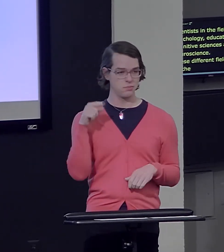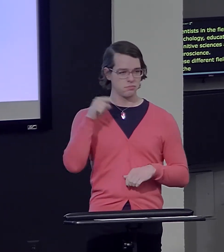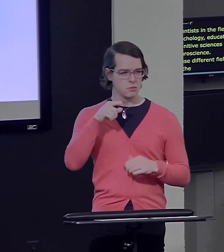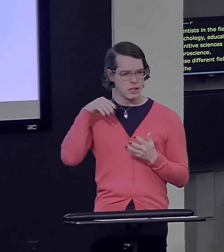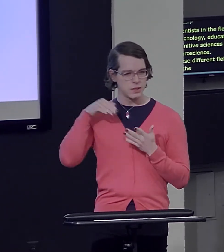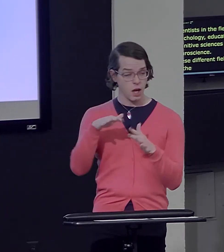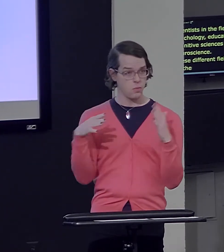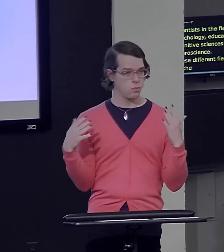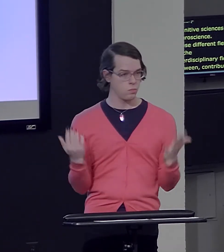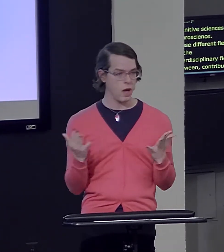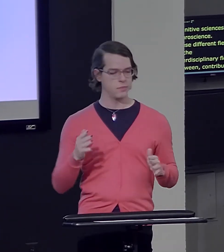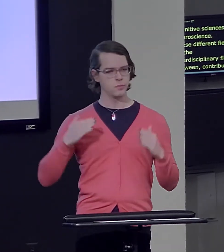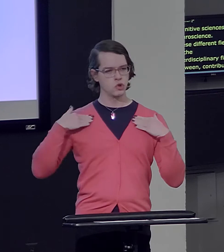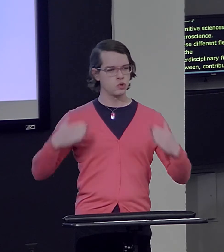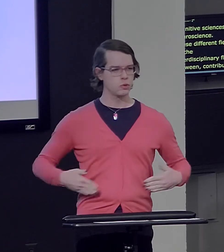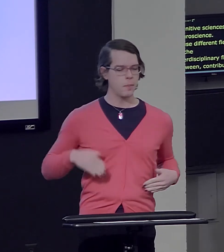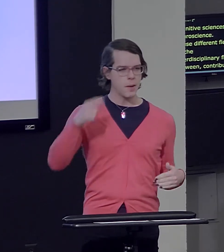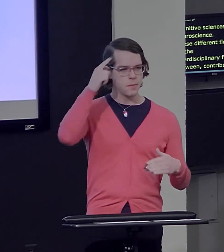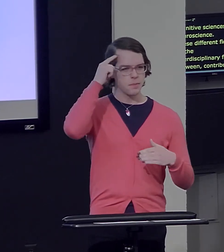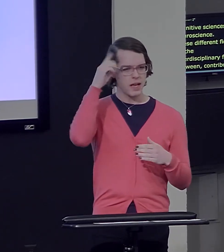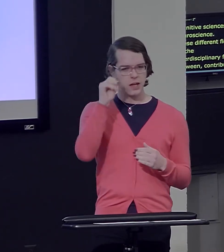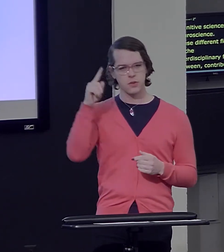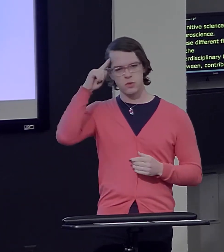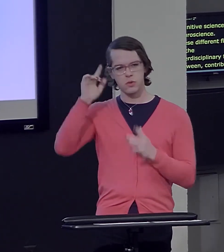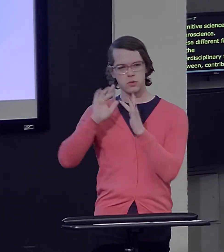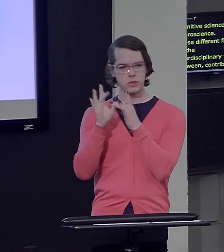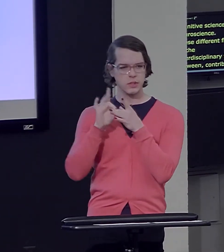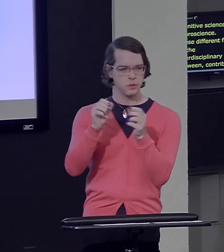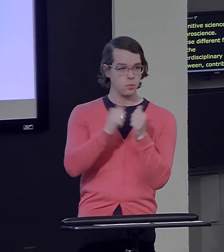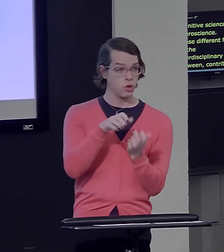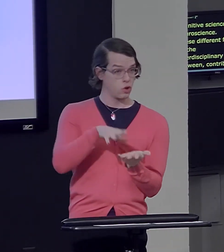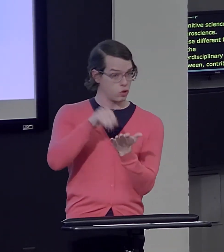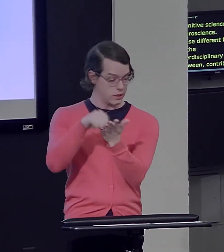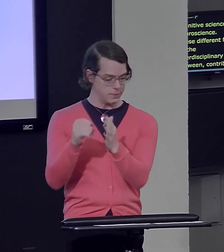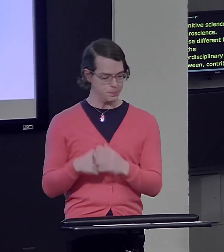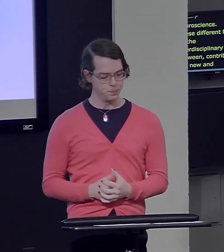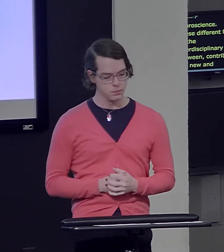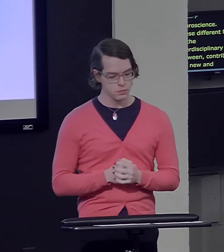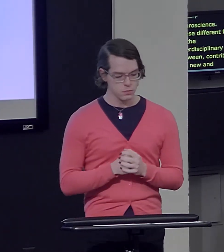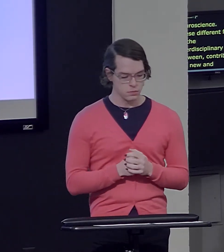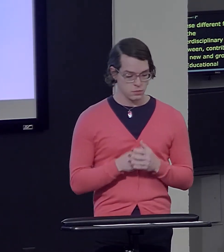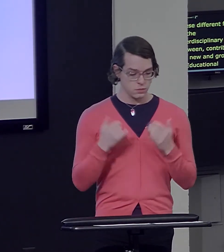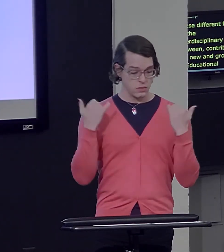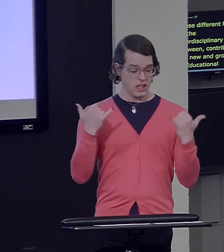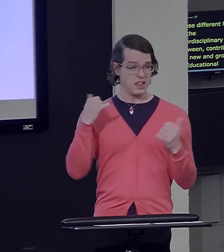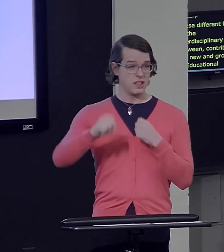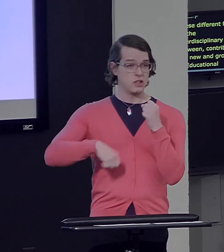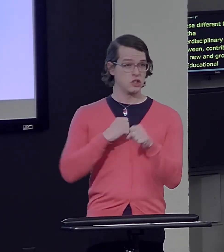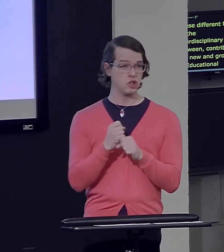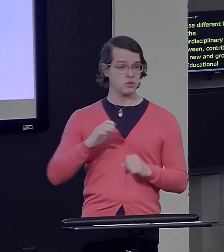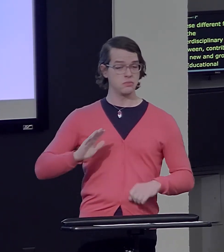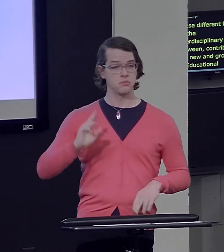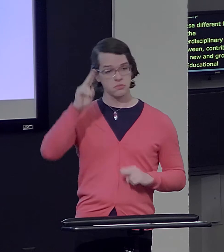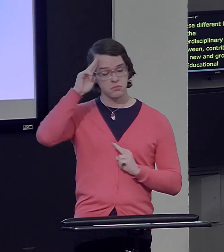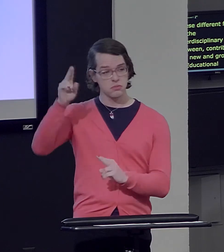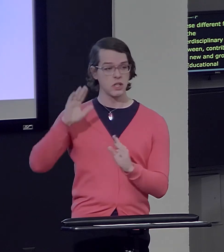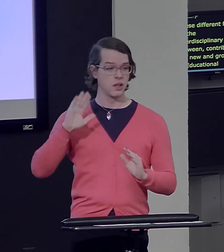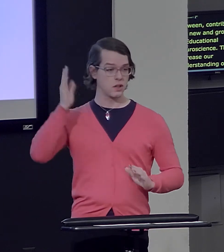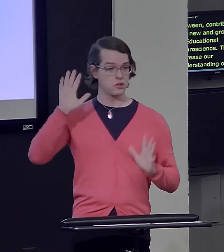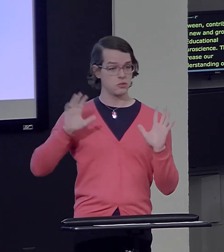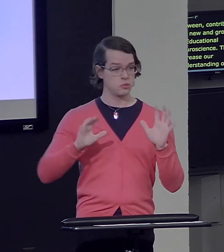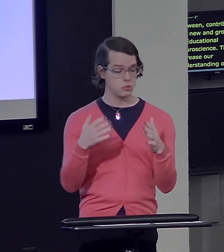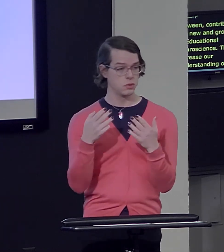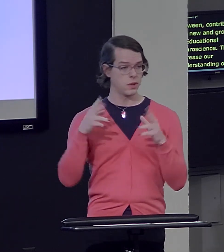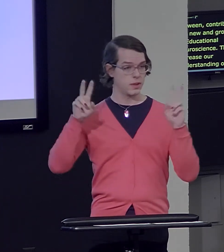interdisciplinary fields and those in between, contribute to the new and growing field of educational neuroscience. They increase